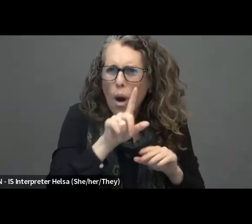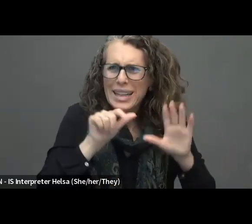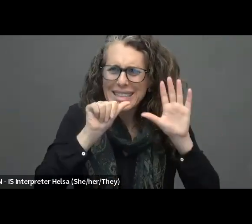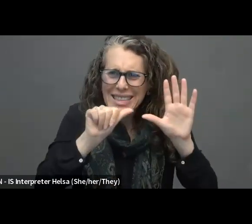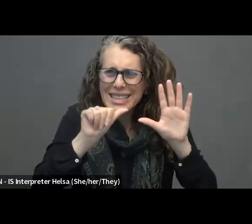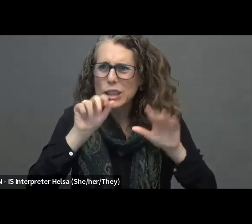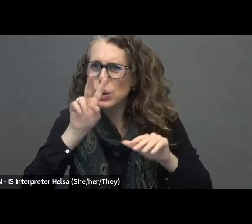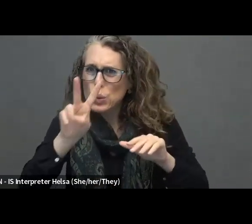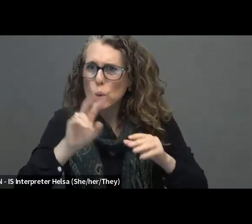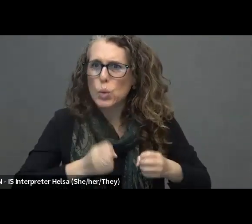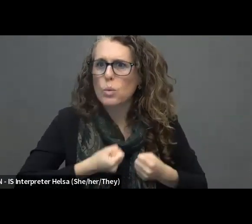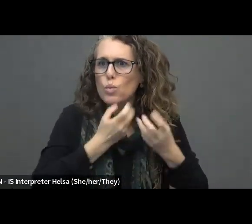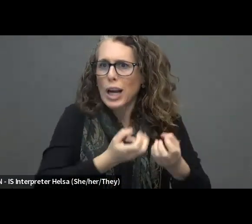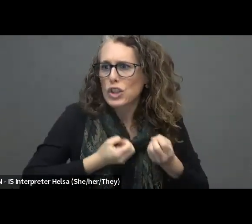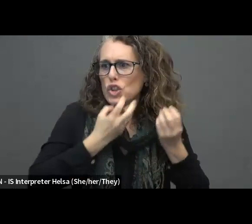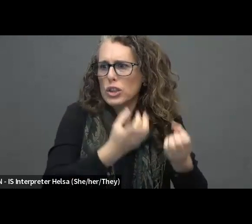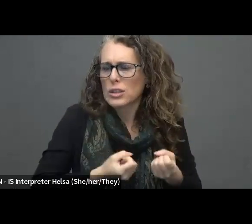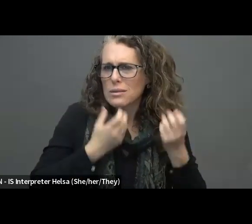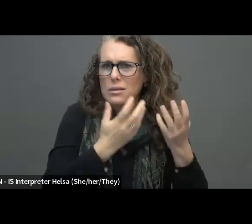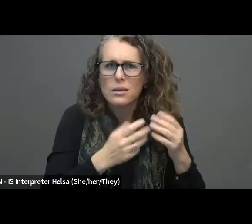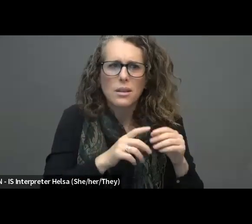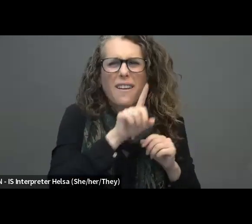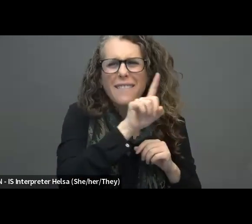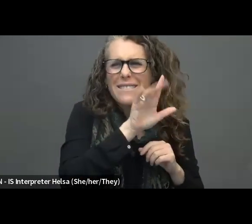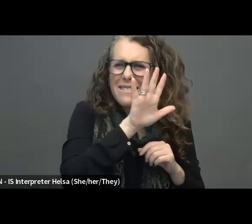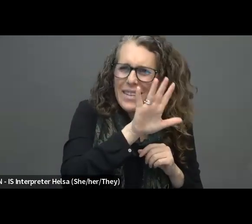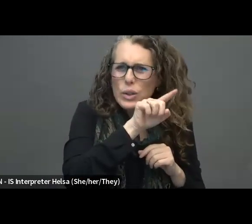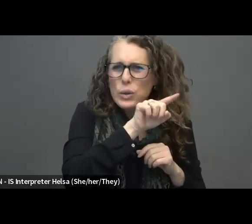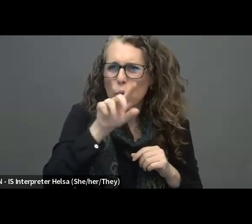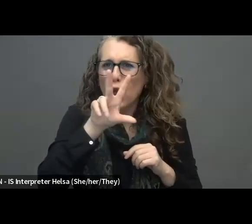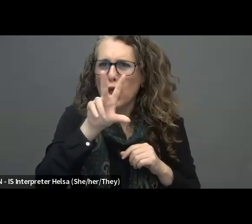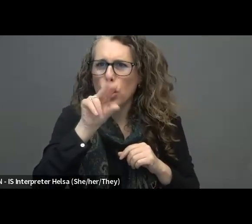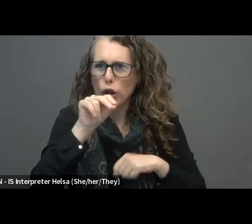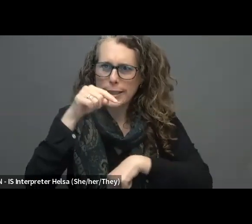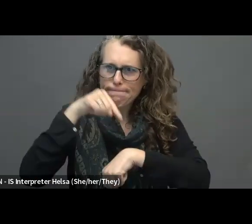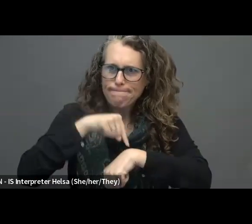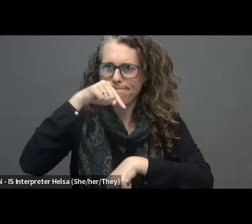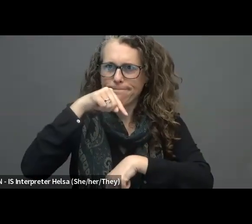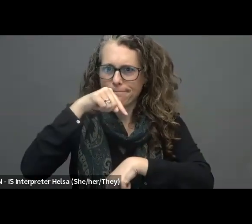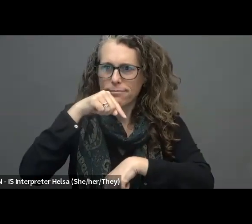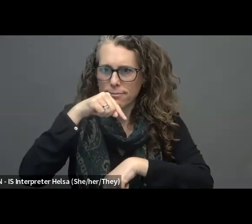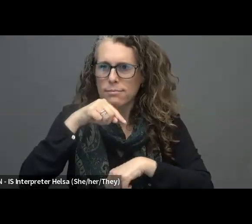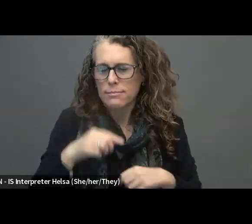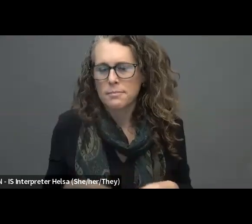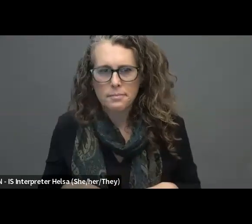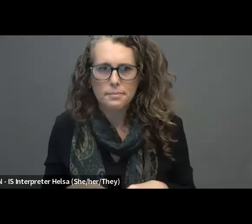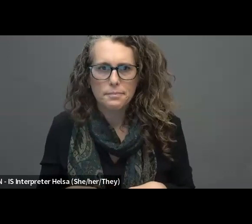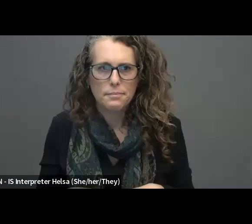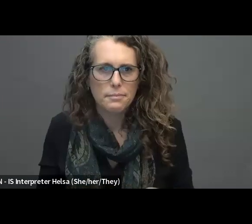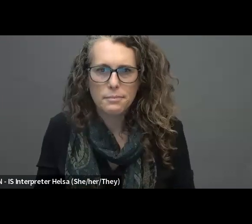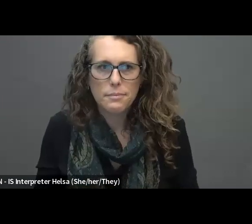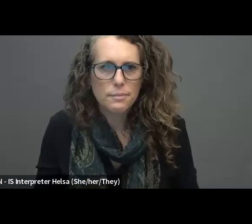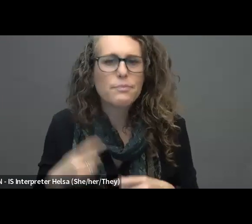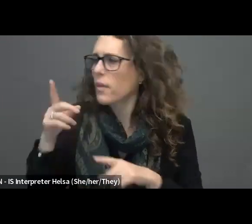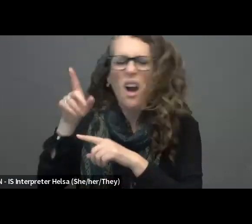were between 15 to 30 seconds. They were rated by all 3 raters. Yeah, and each production